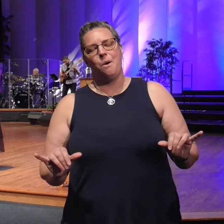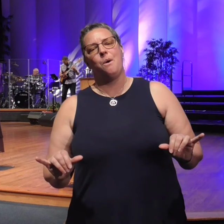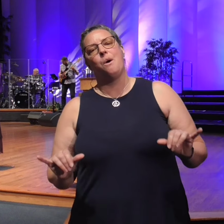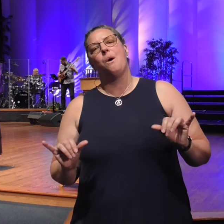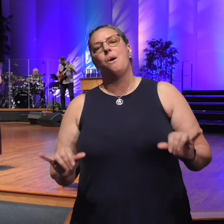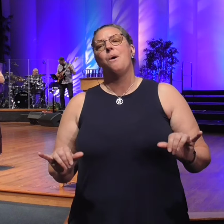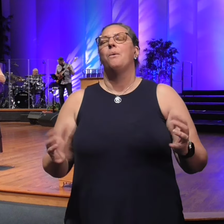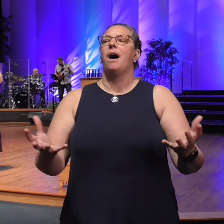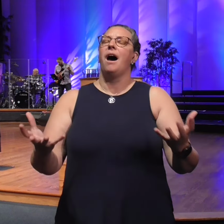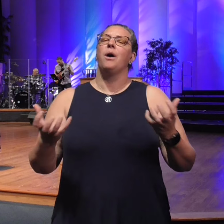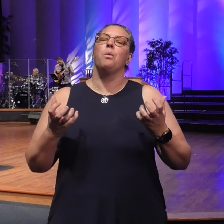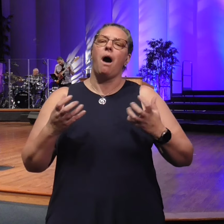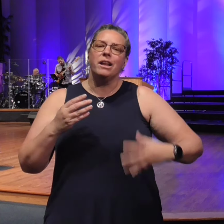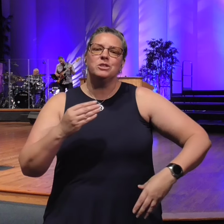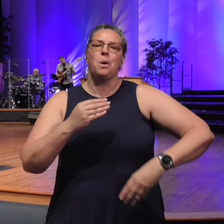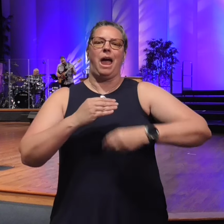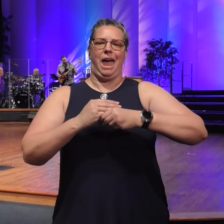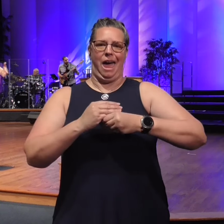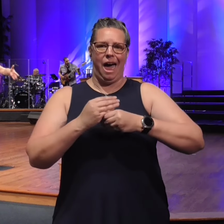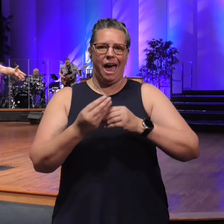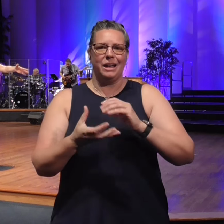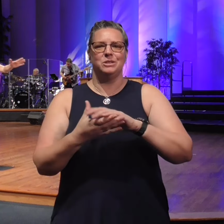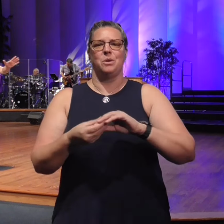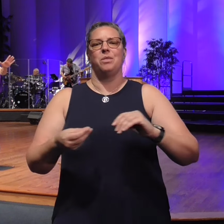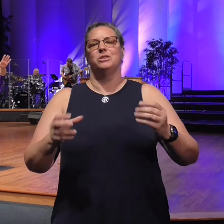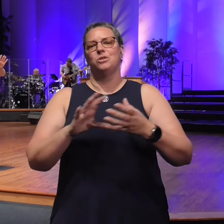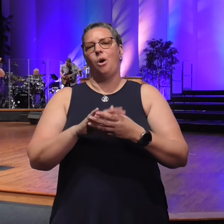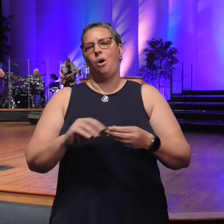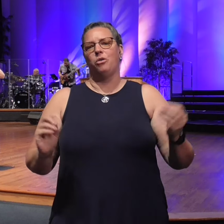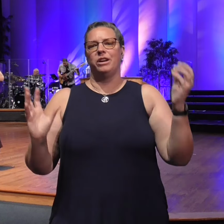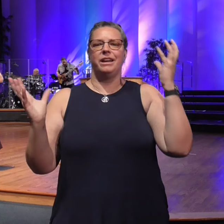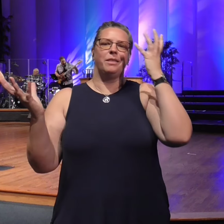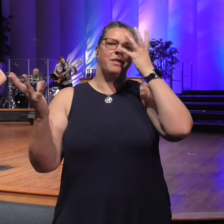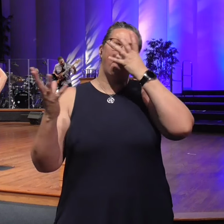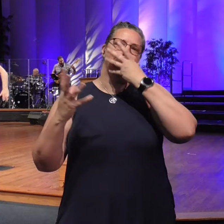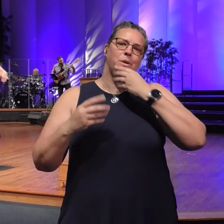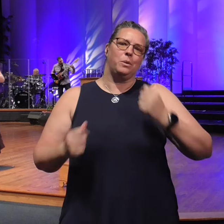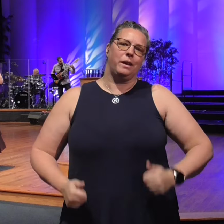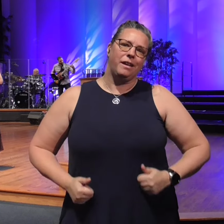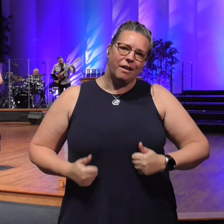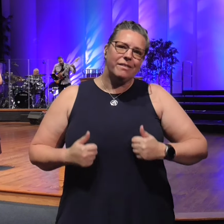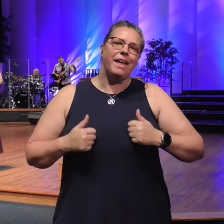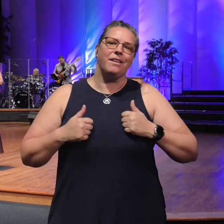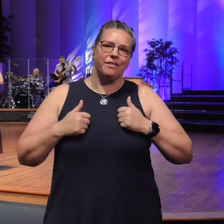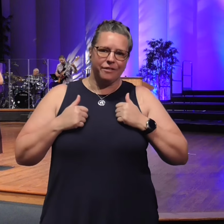I want to add to the beauty of this life.